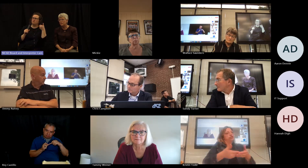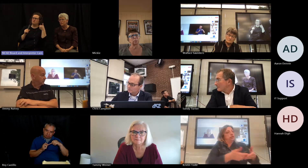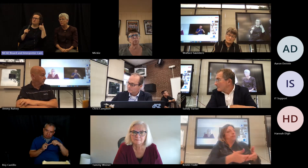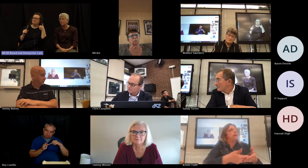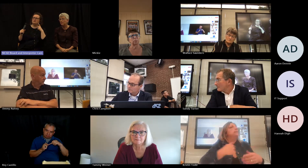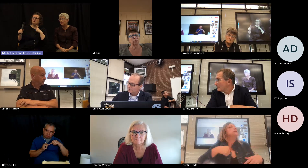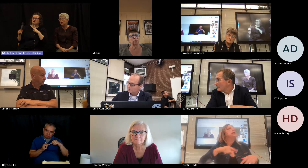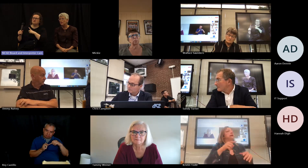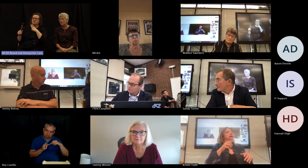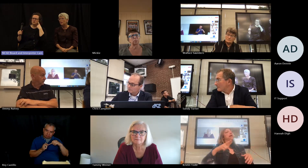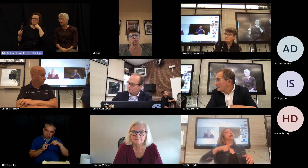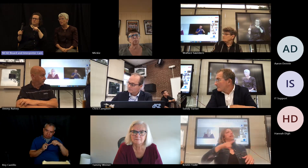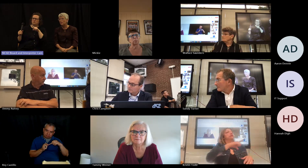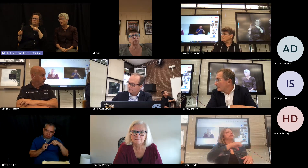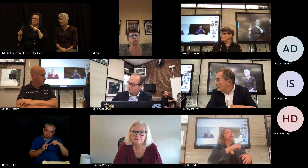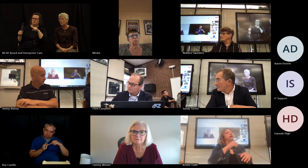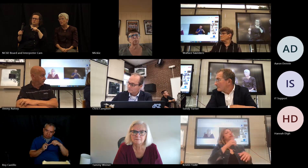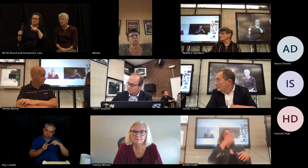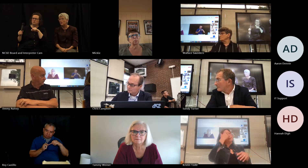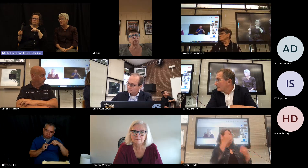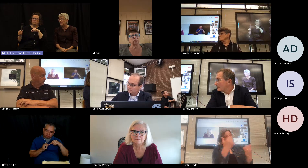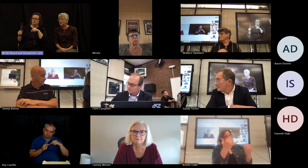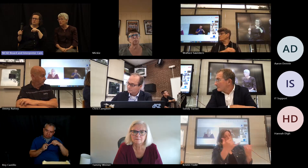Access. the legislatures.